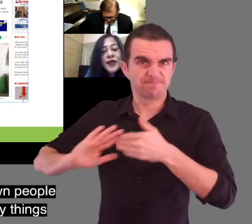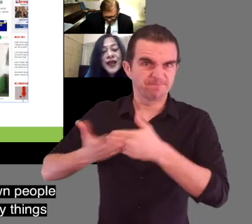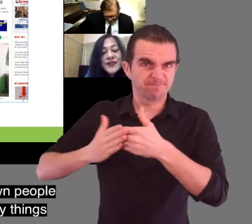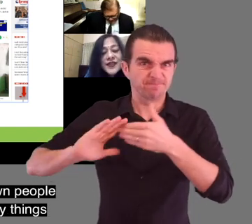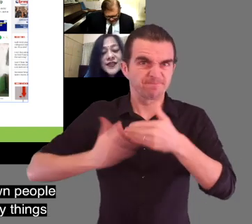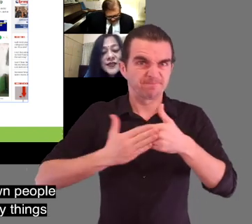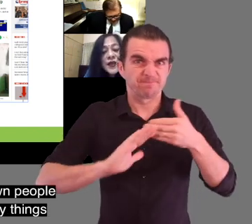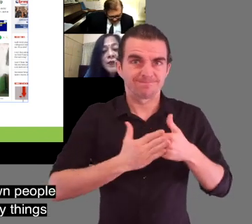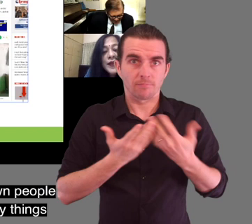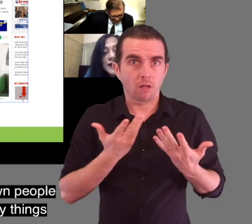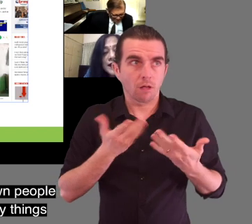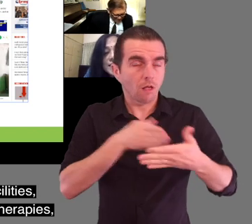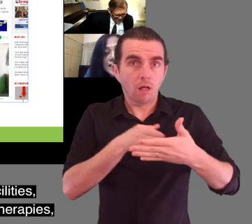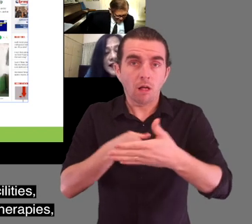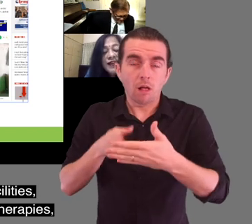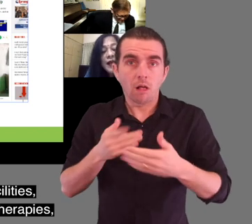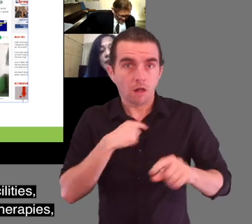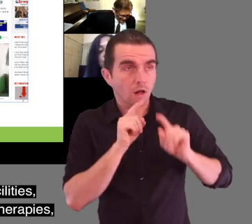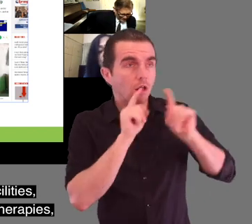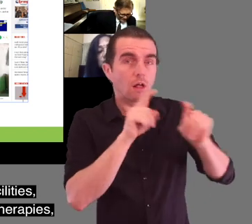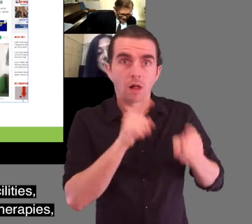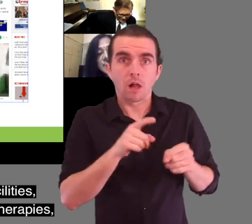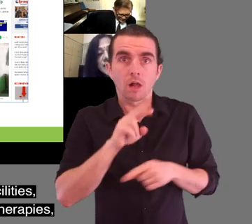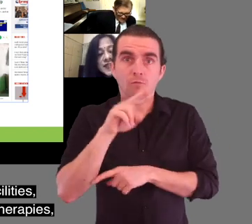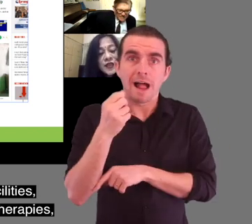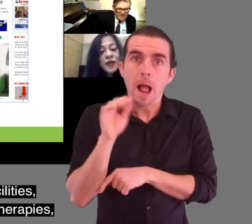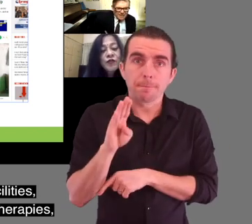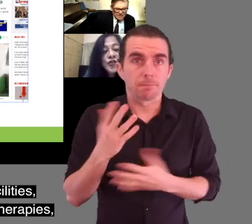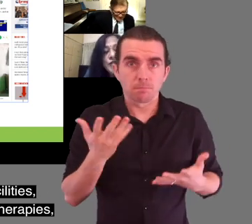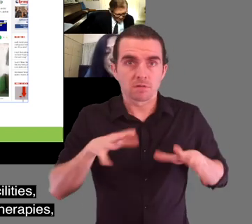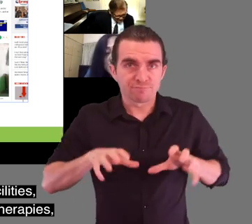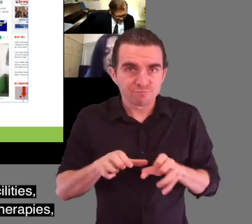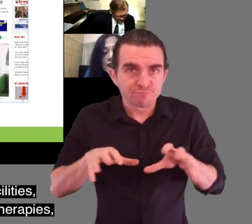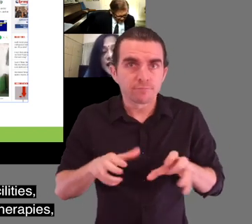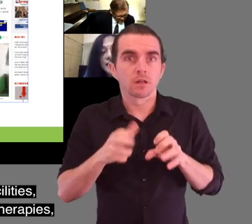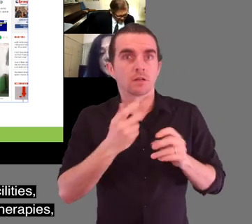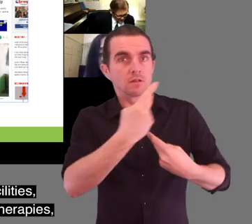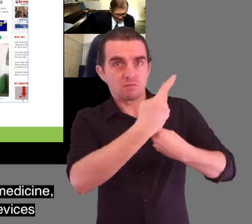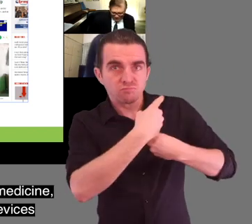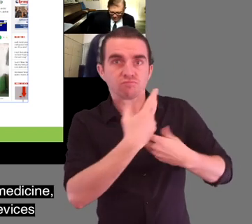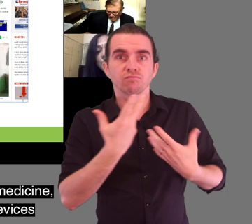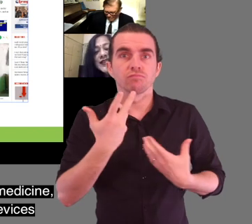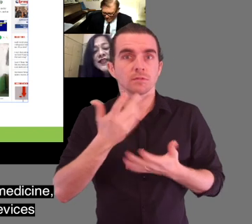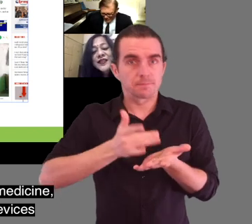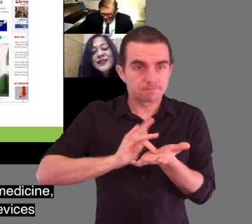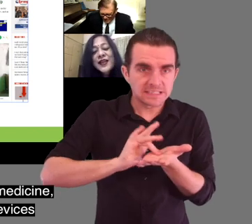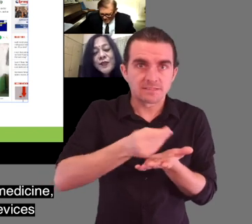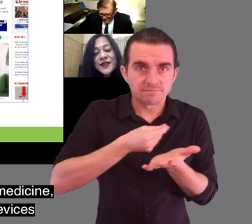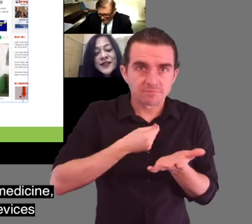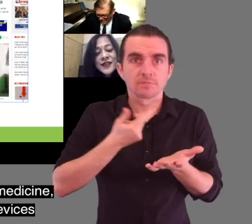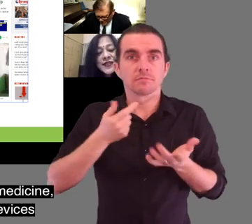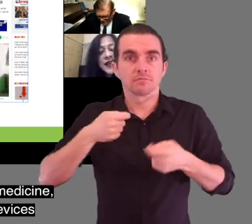not access many things like rehabilitation facilities, physiotherapies, care therapies, even basic things